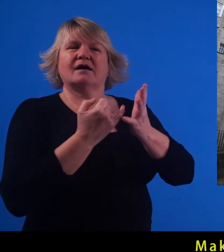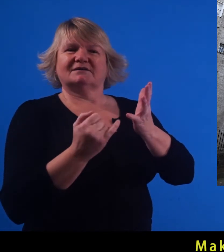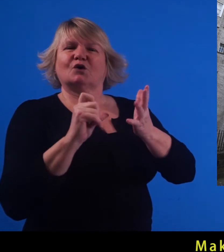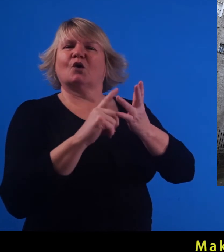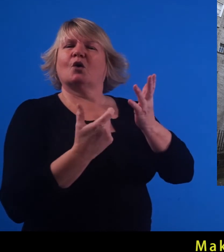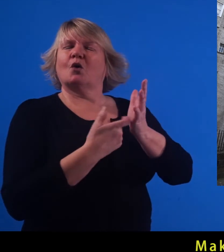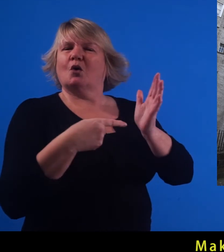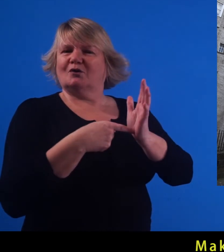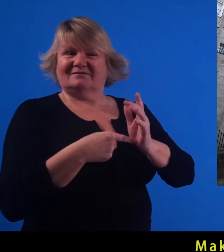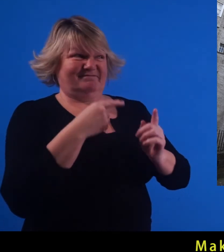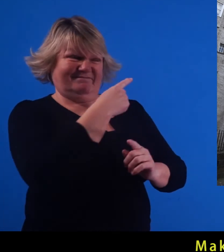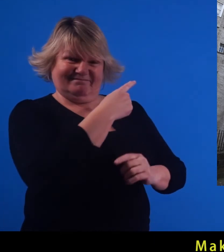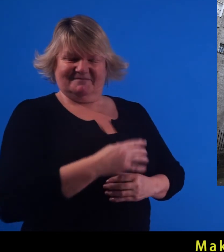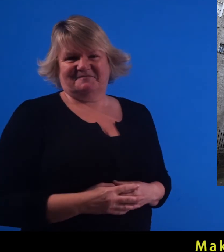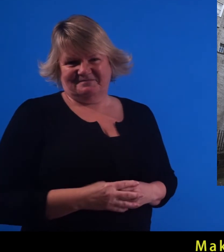Macker's Court.